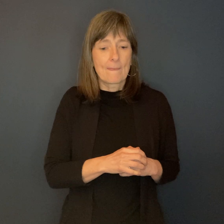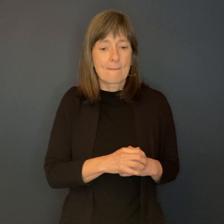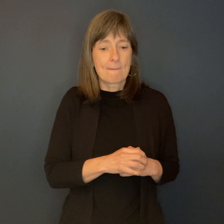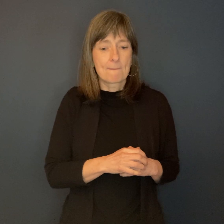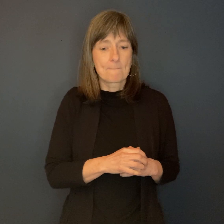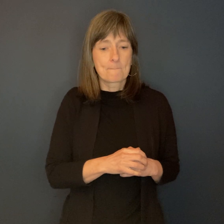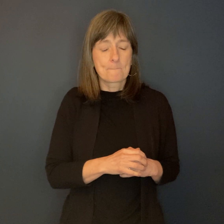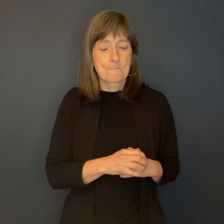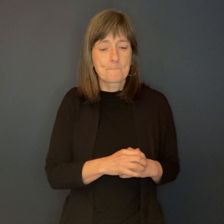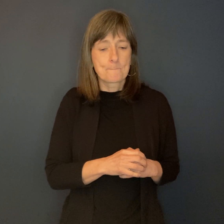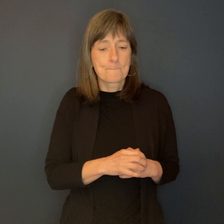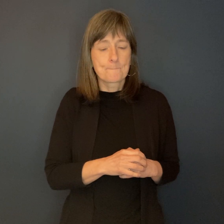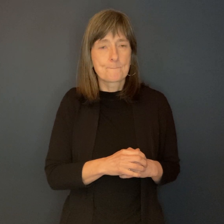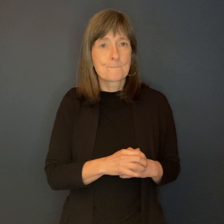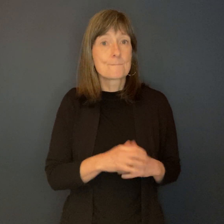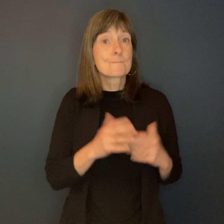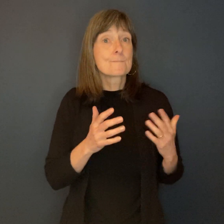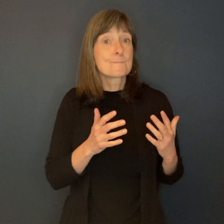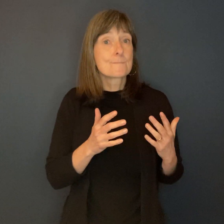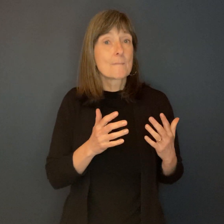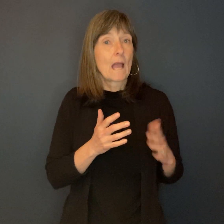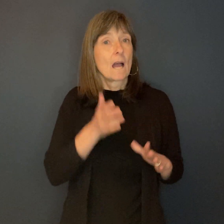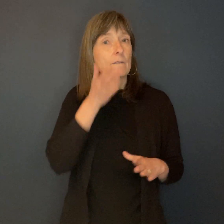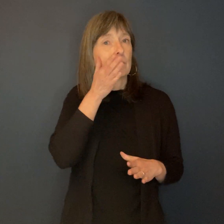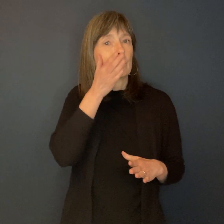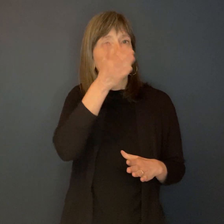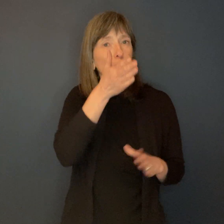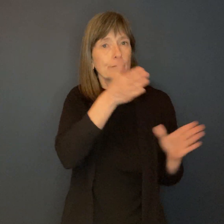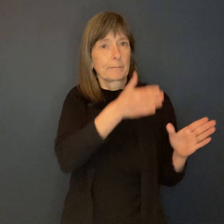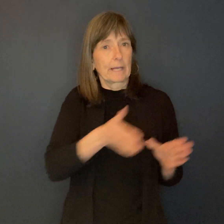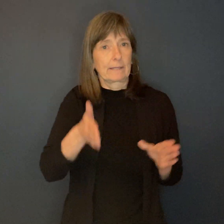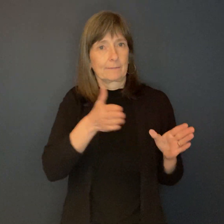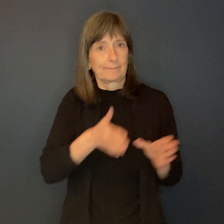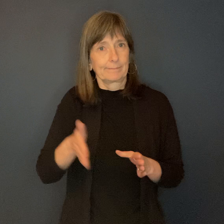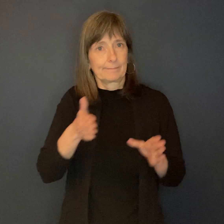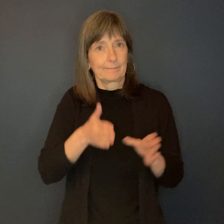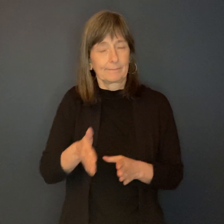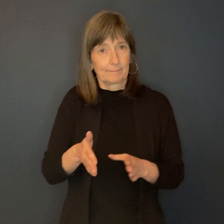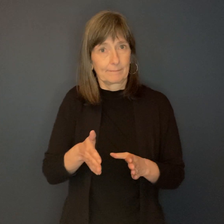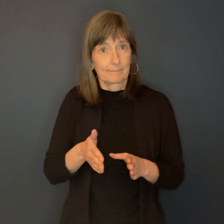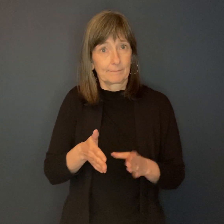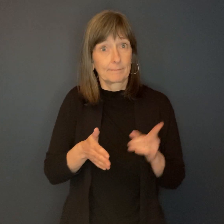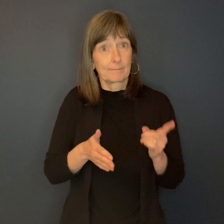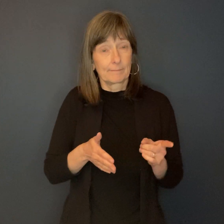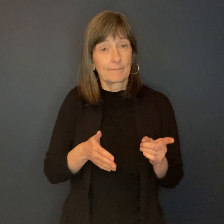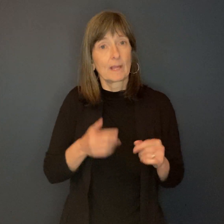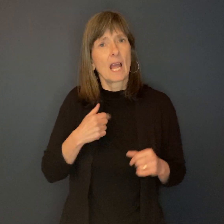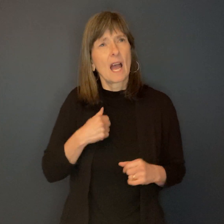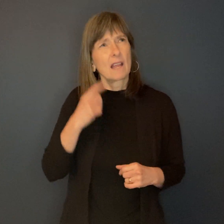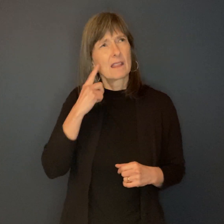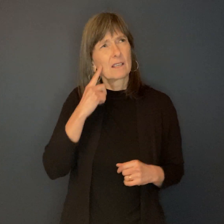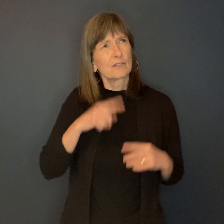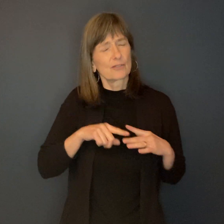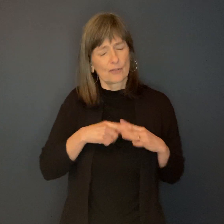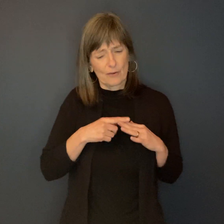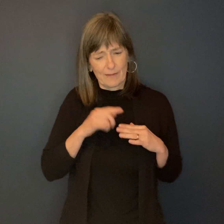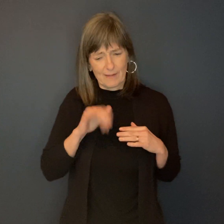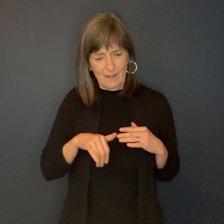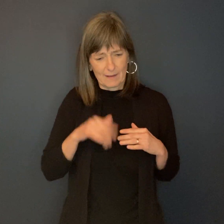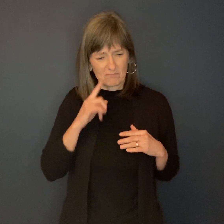of future planning, and which came about, I think we started in the late 90s. And I